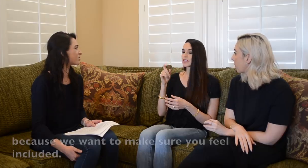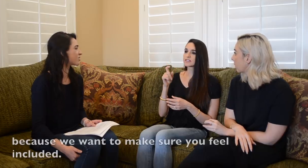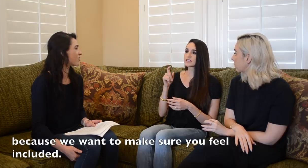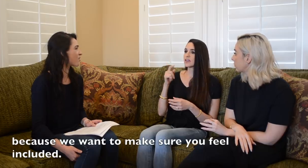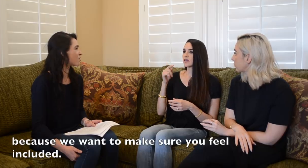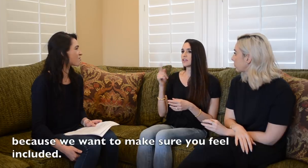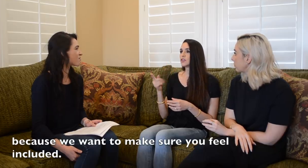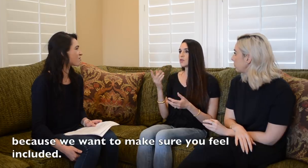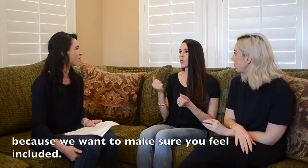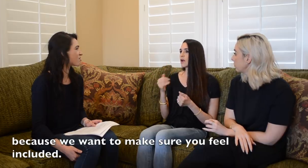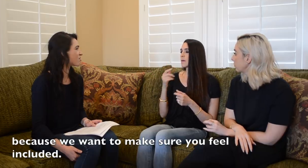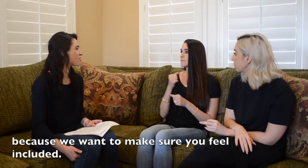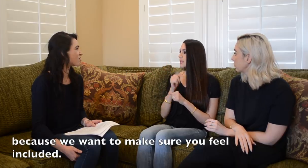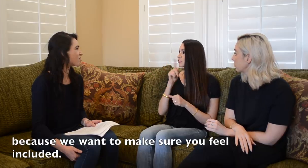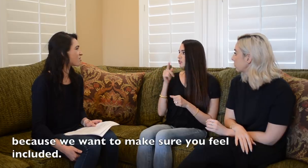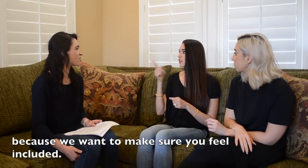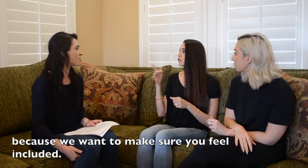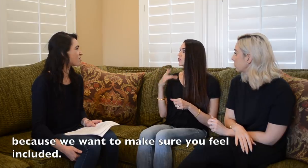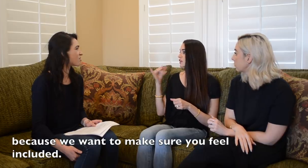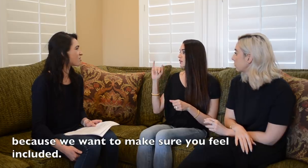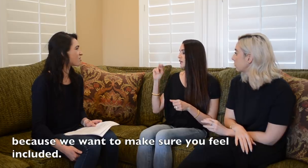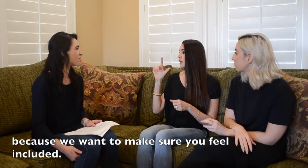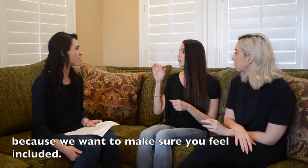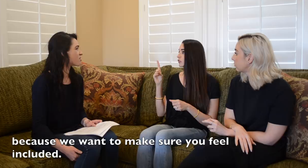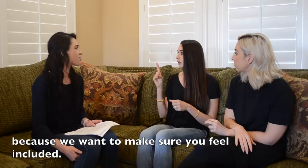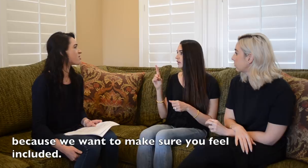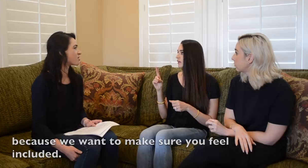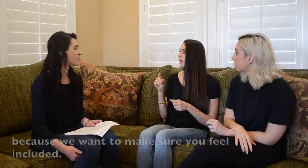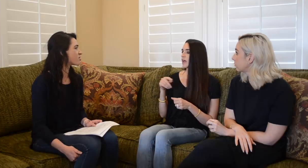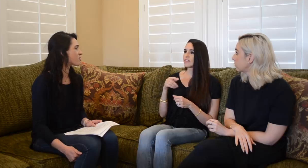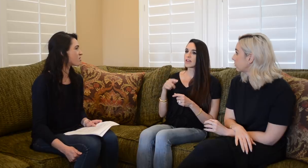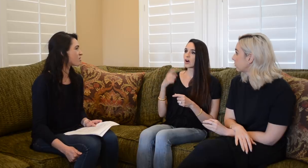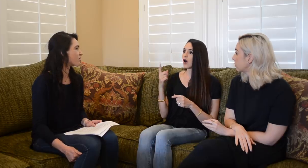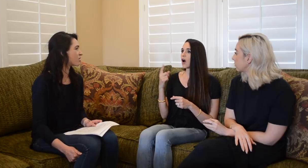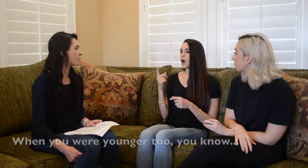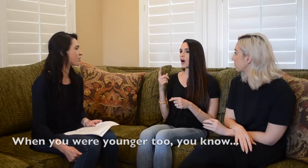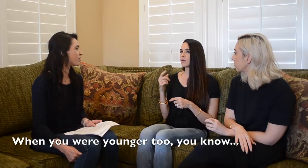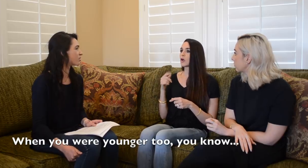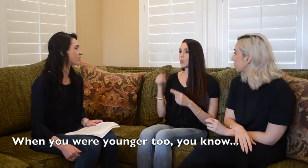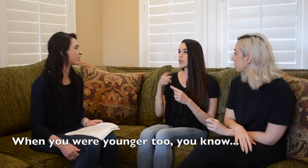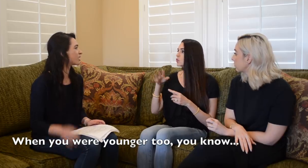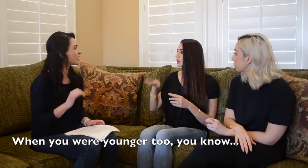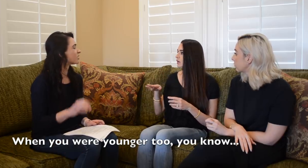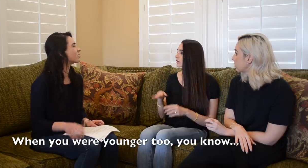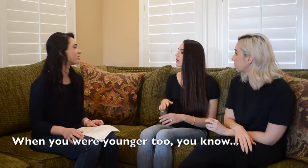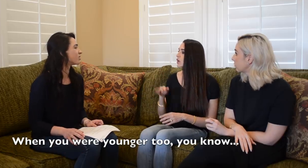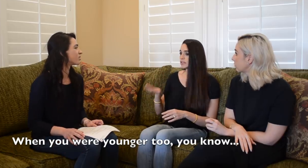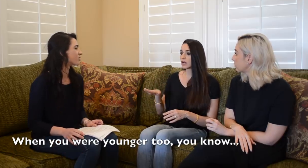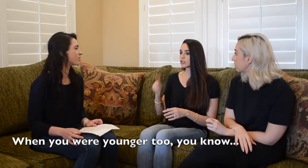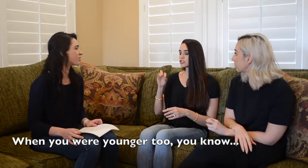because you want to make sure that you feel included. And then, you know, when you were younger